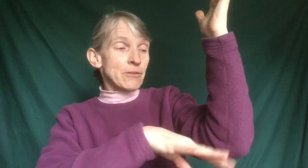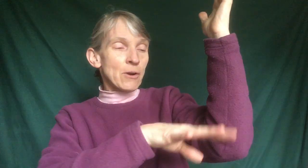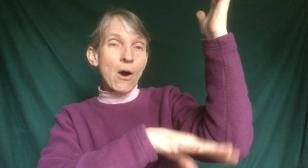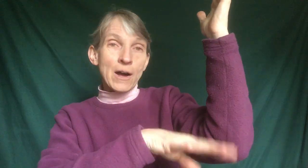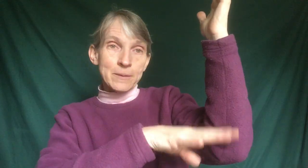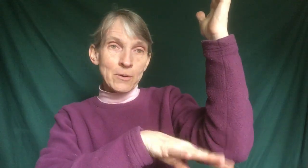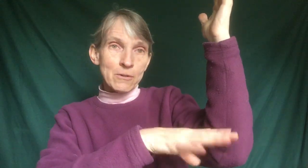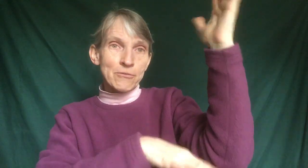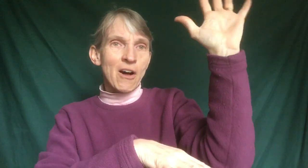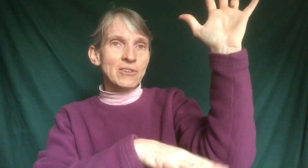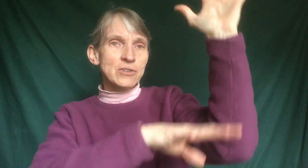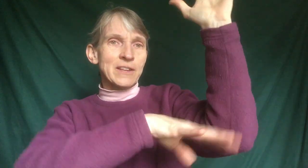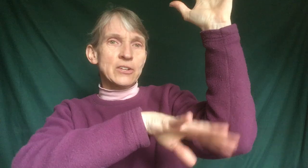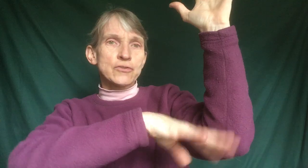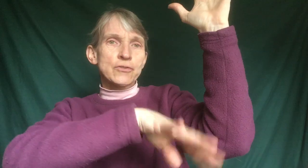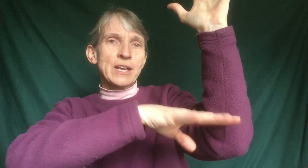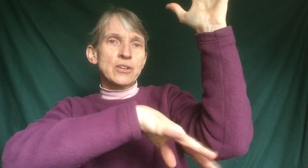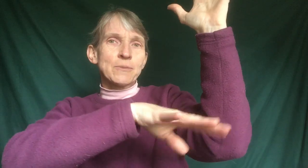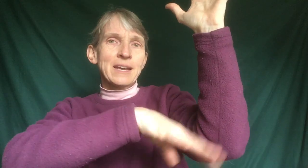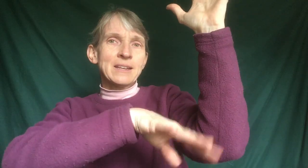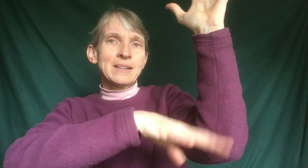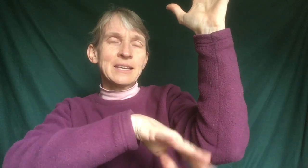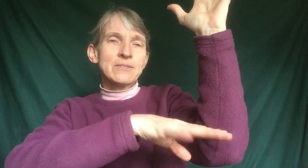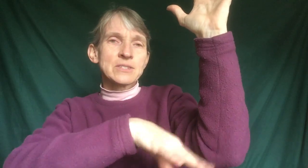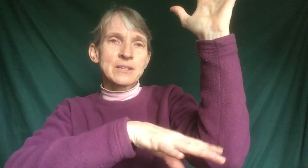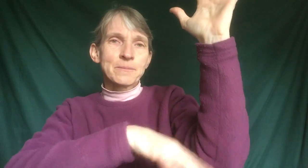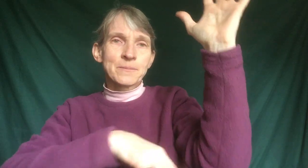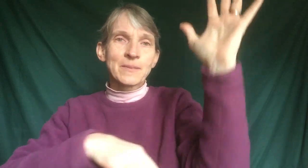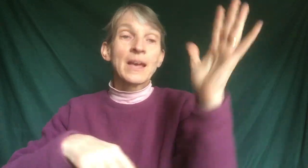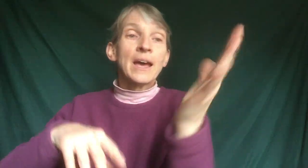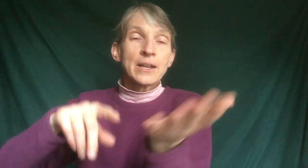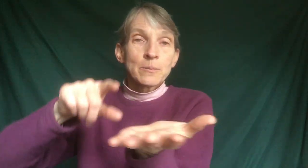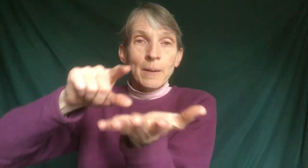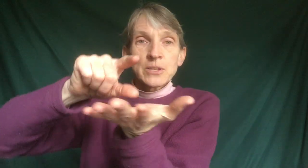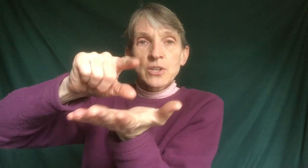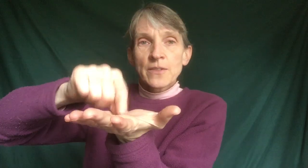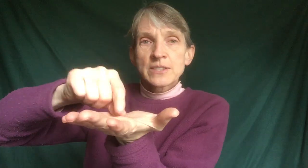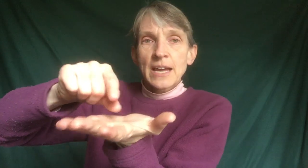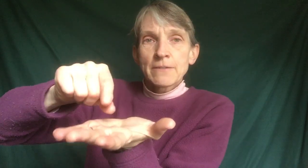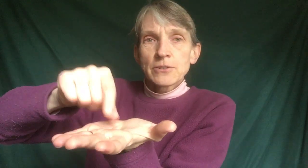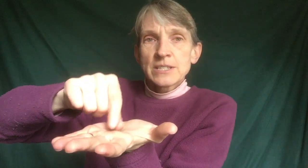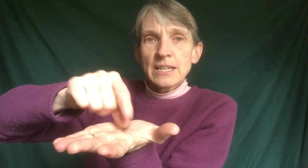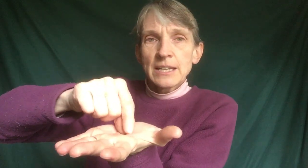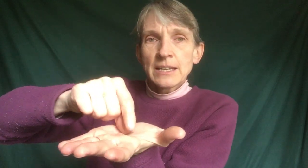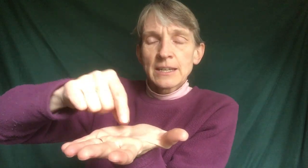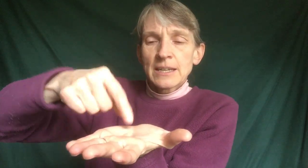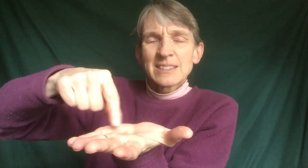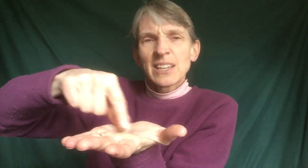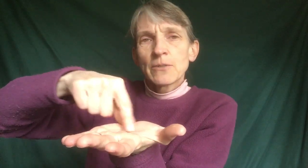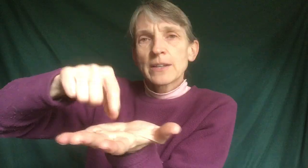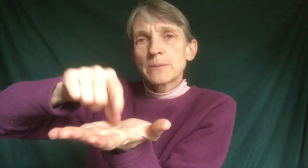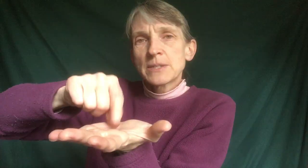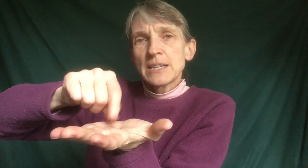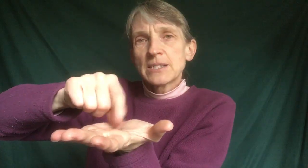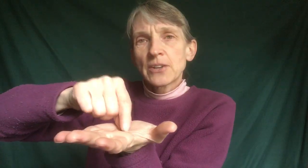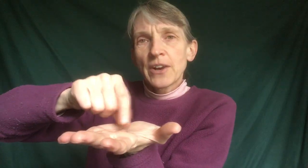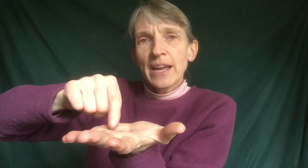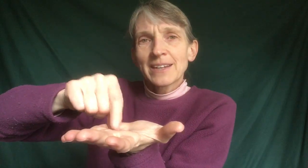for autumn or fall, sort of like a tree and you're raking the leaves. And you probably saw the sign for seed, like you've got some seeds on your hand